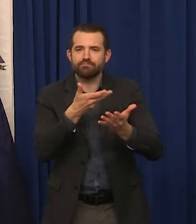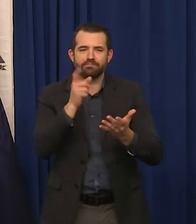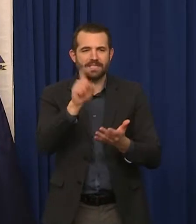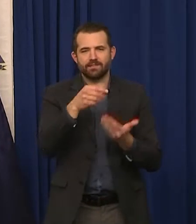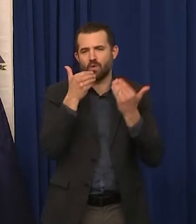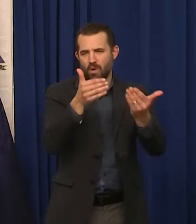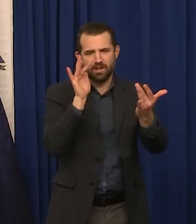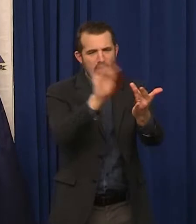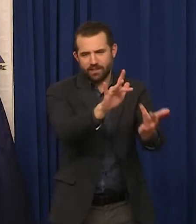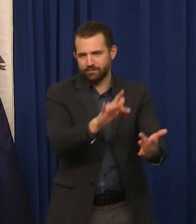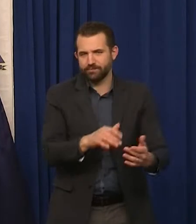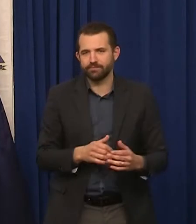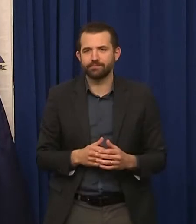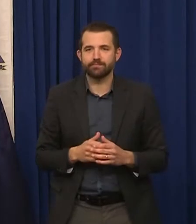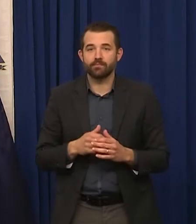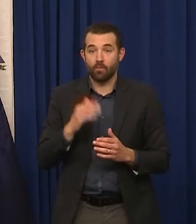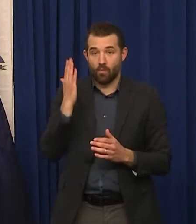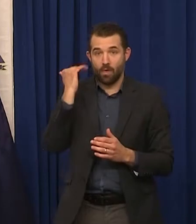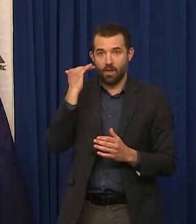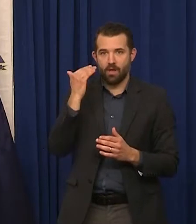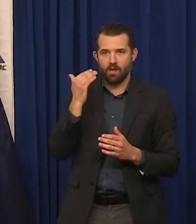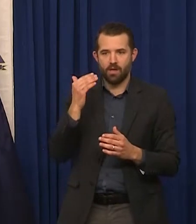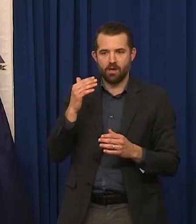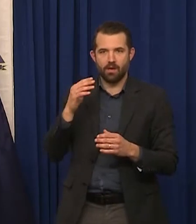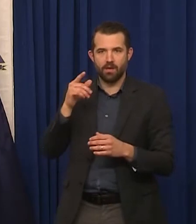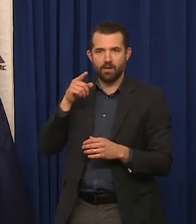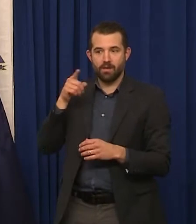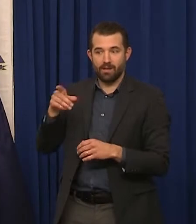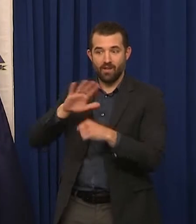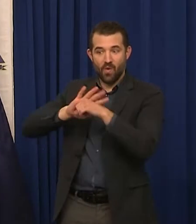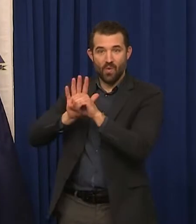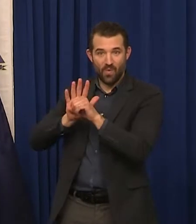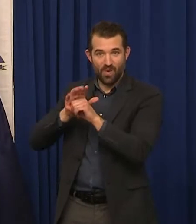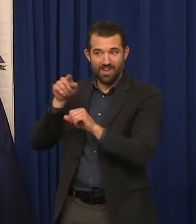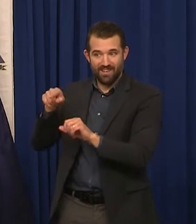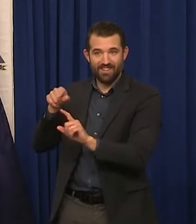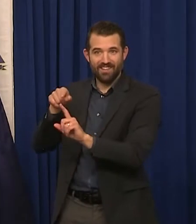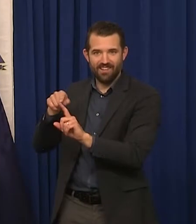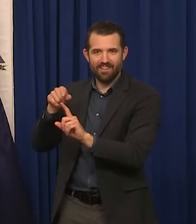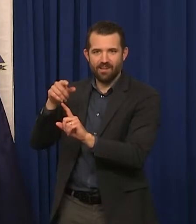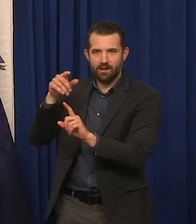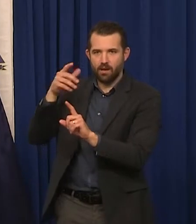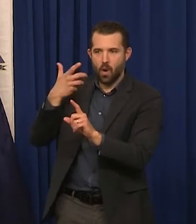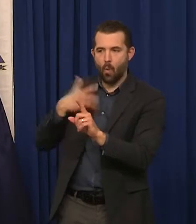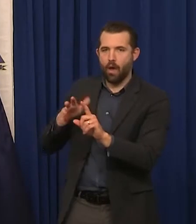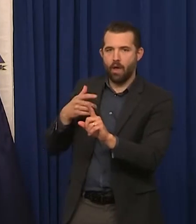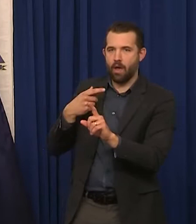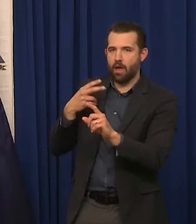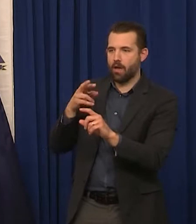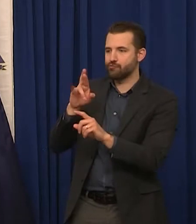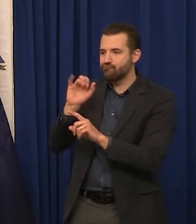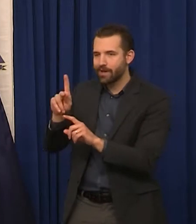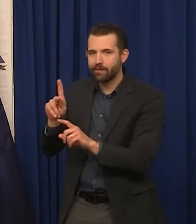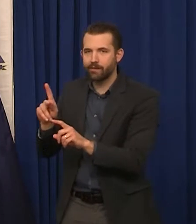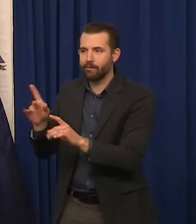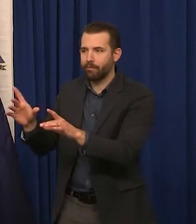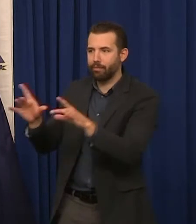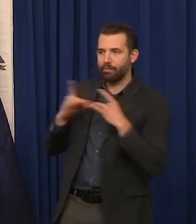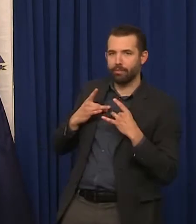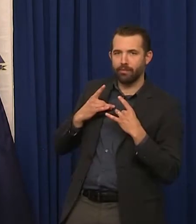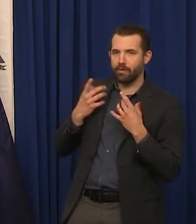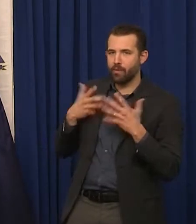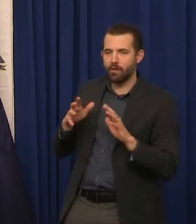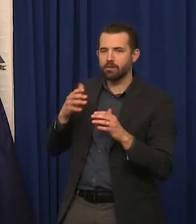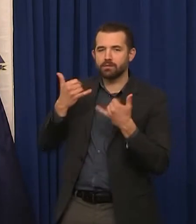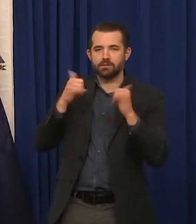us, or be the reason we don't take time to take care of our own health. Now, we